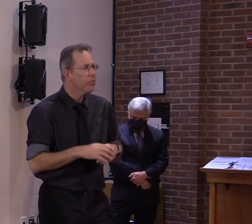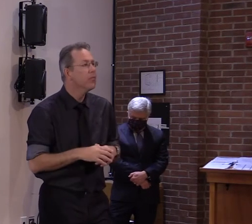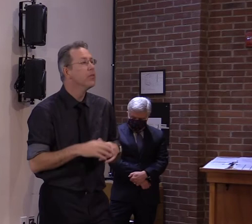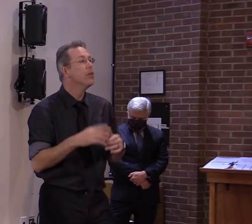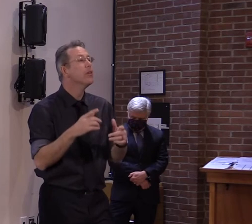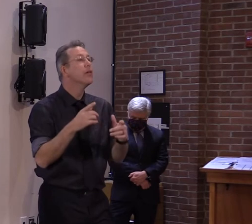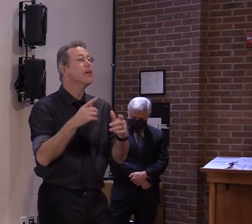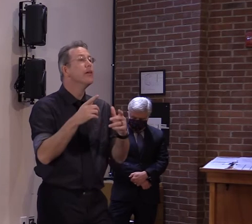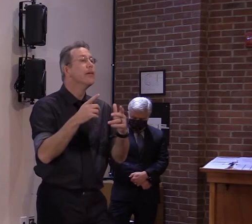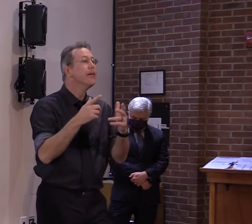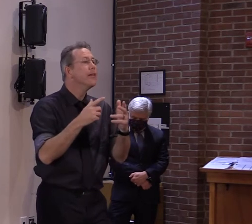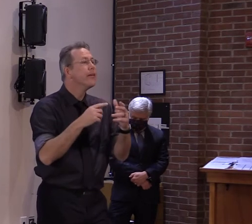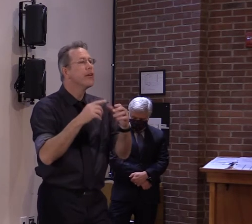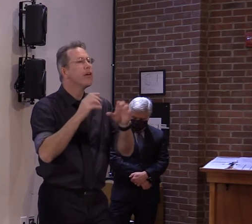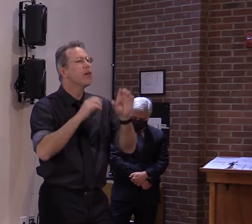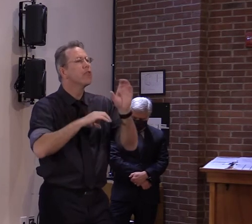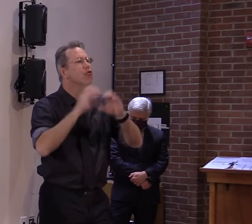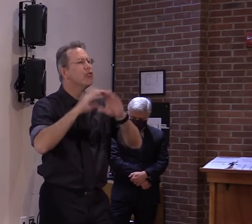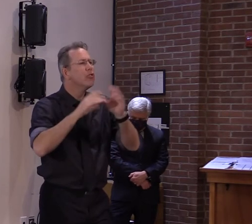shed industry and others.